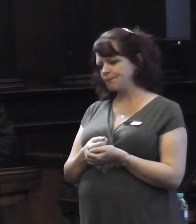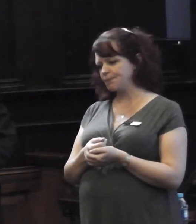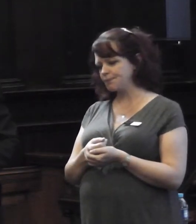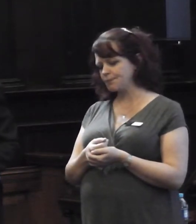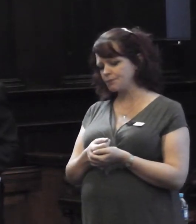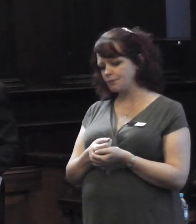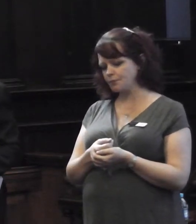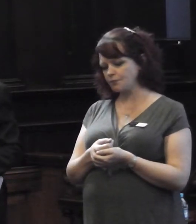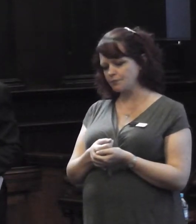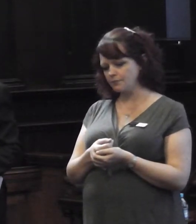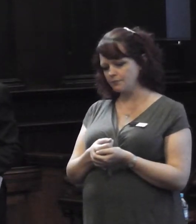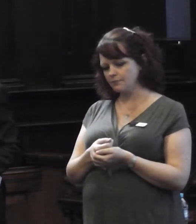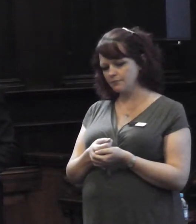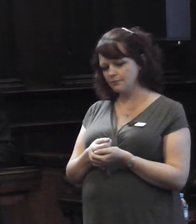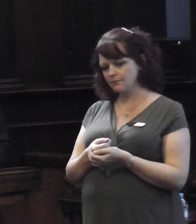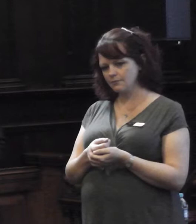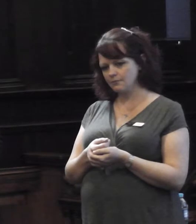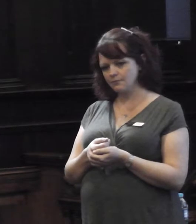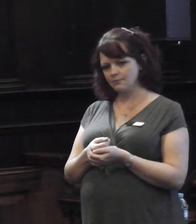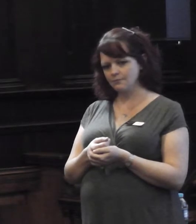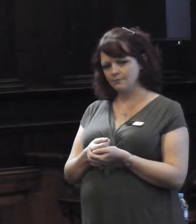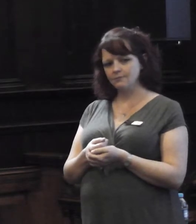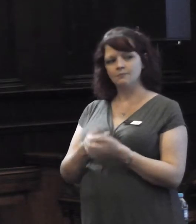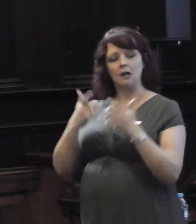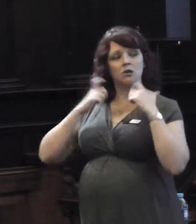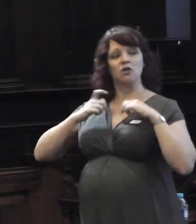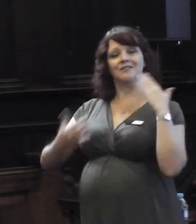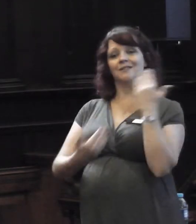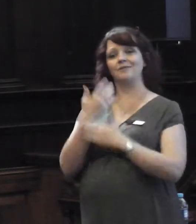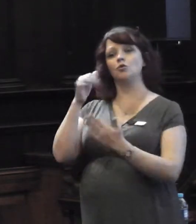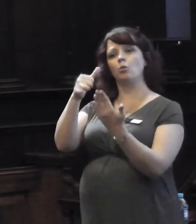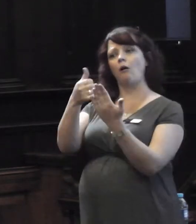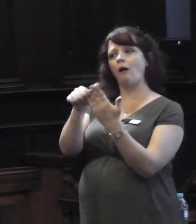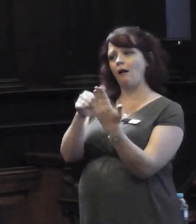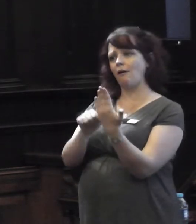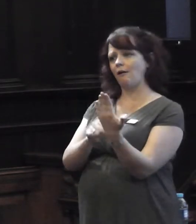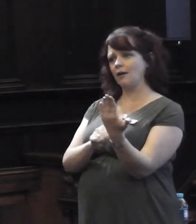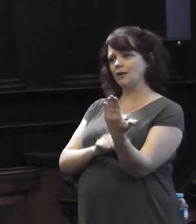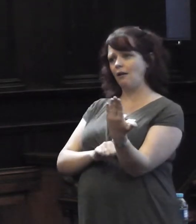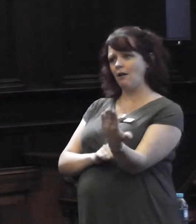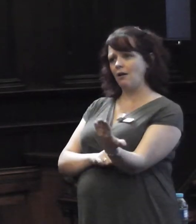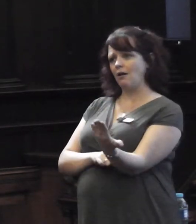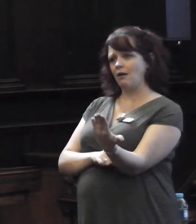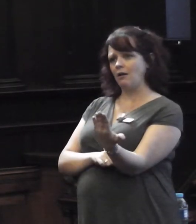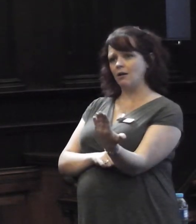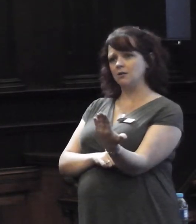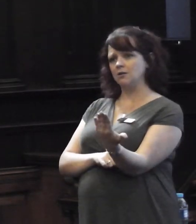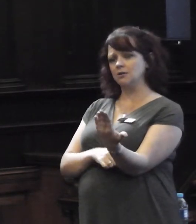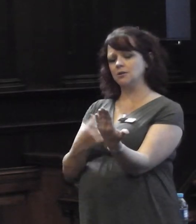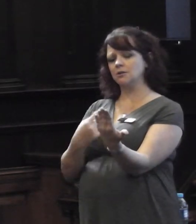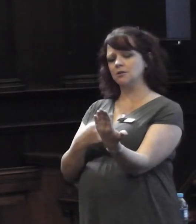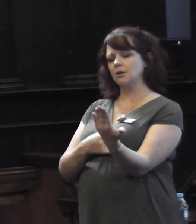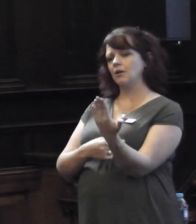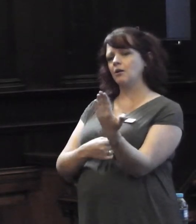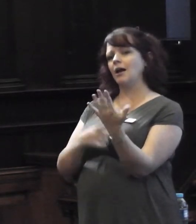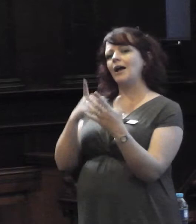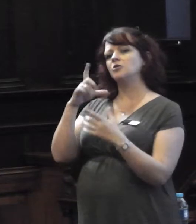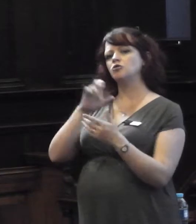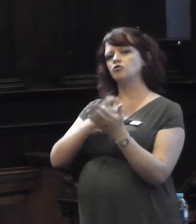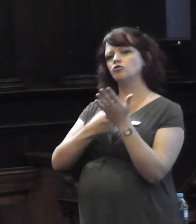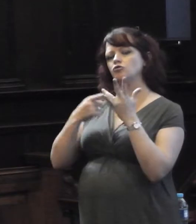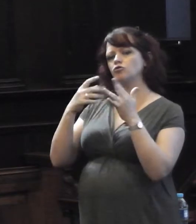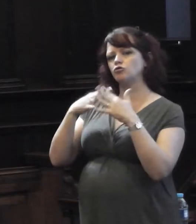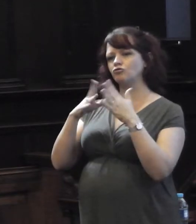Magistrates have been issued with sentencing guidelines. No Crown Court guidelines